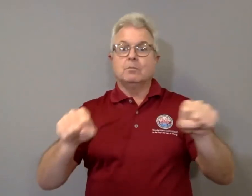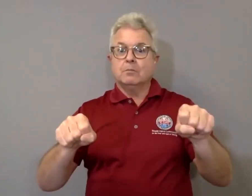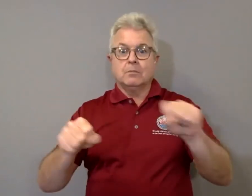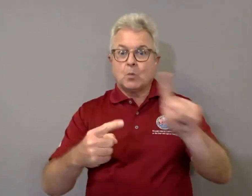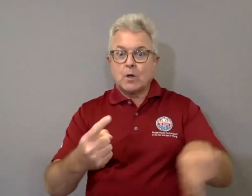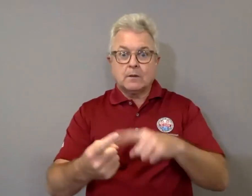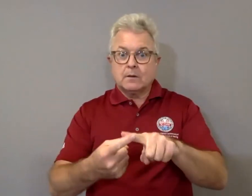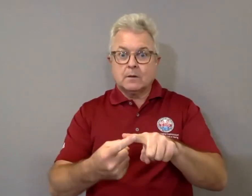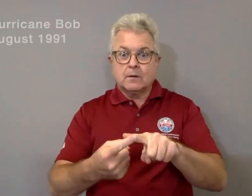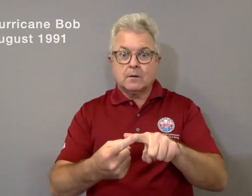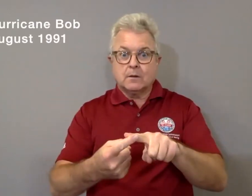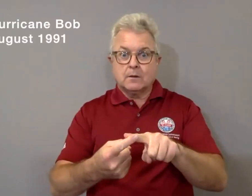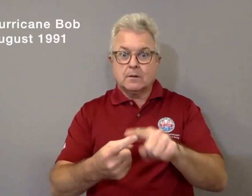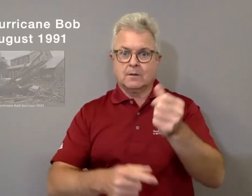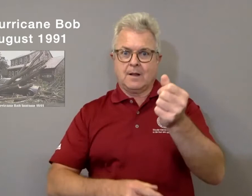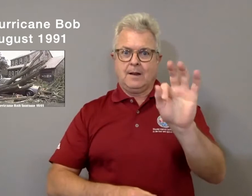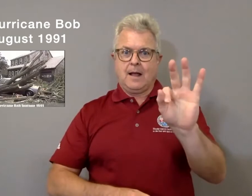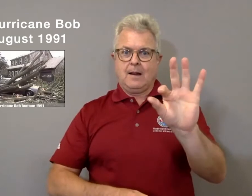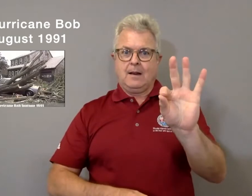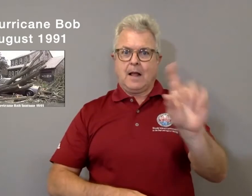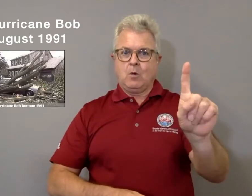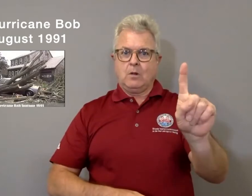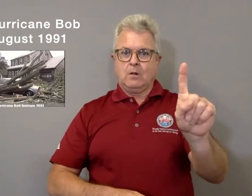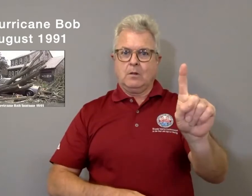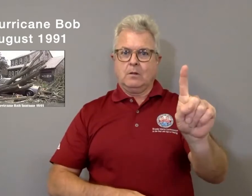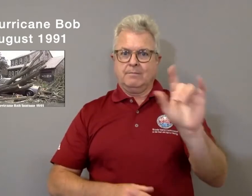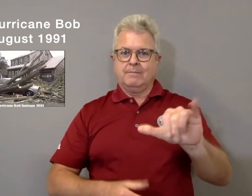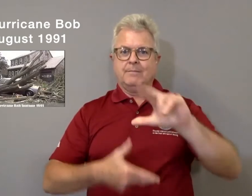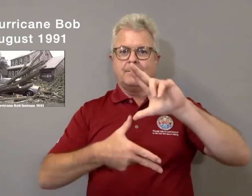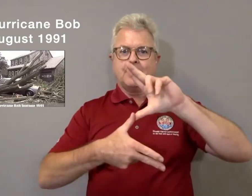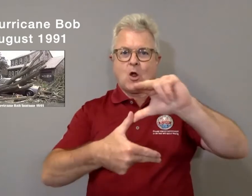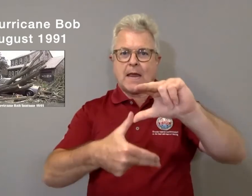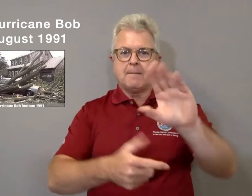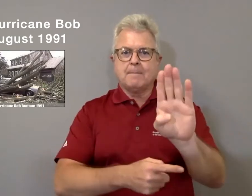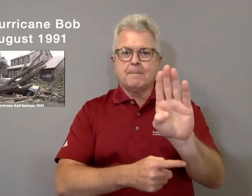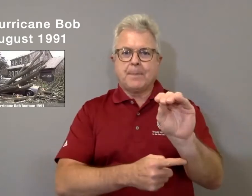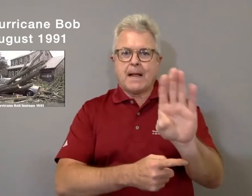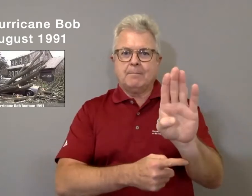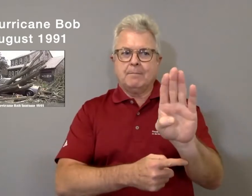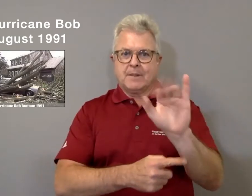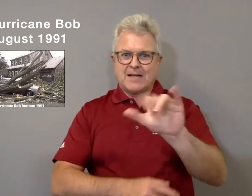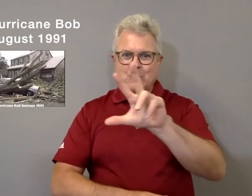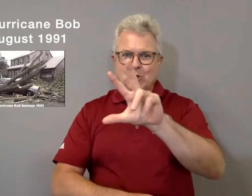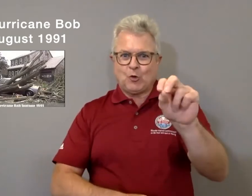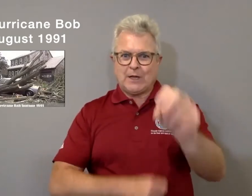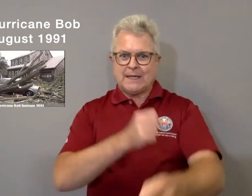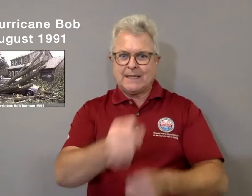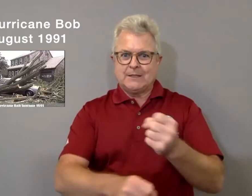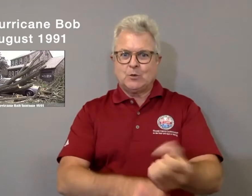If you may remember, the last time that a hurricane hit this area was in 1991, Hurricane Bob, and